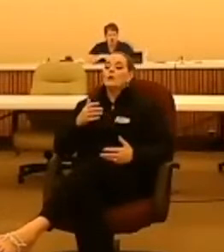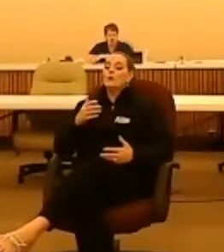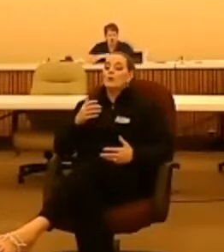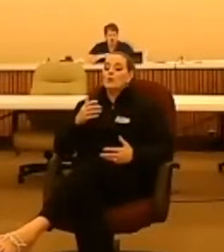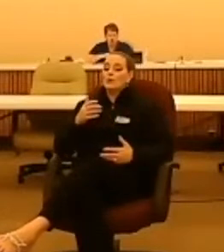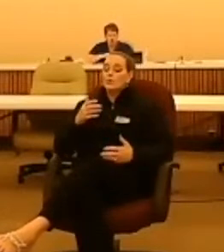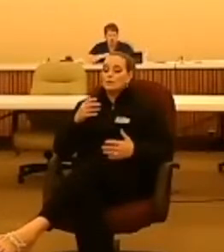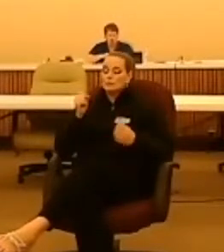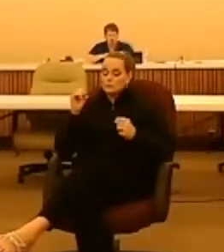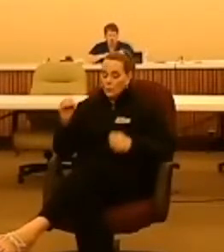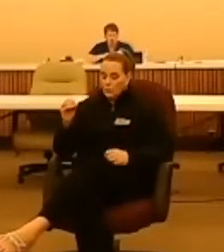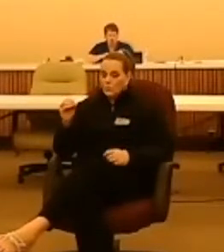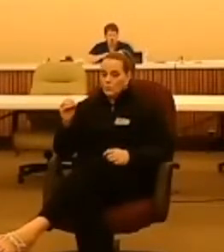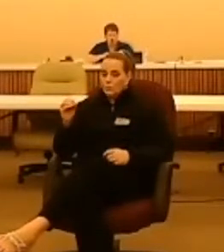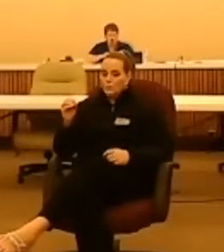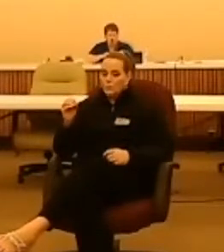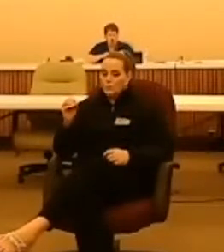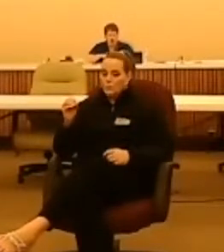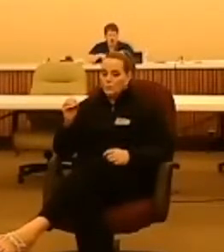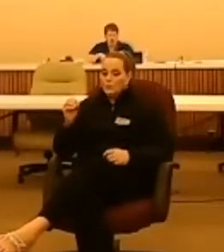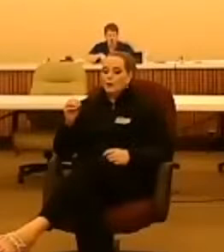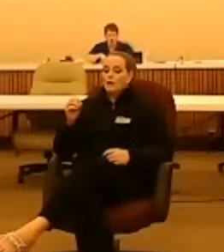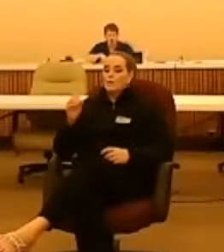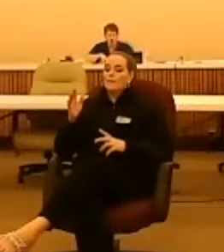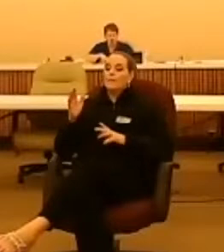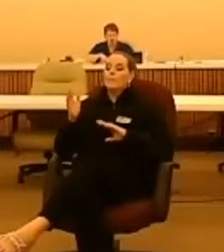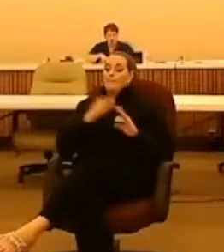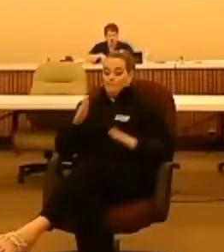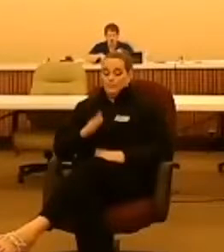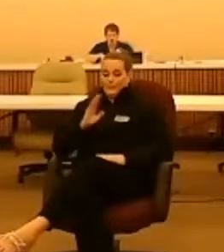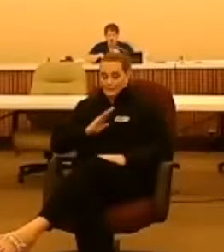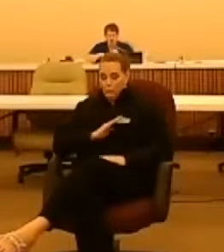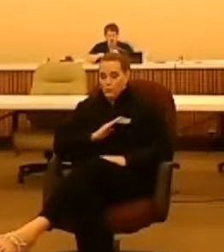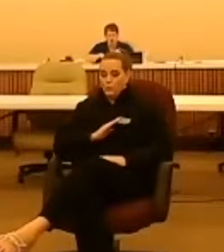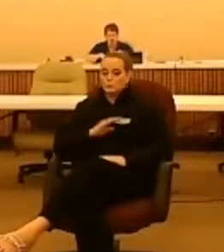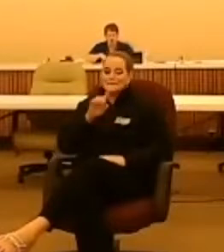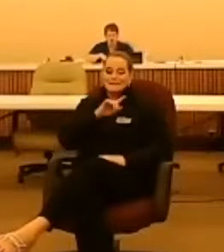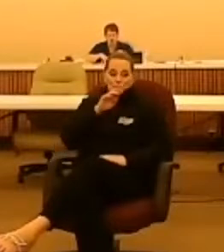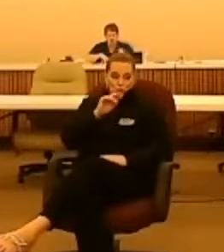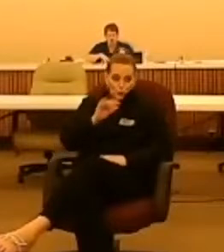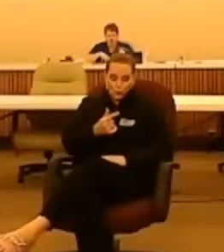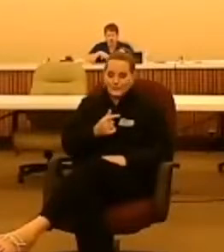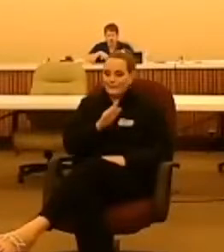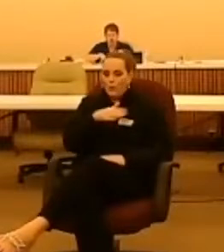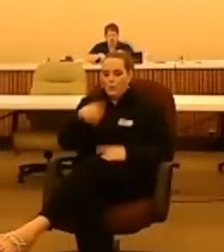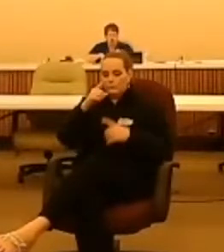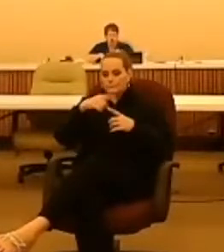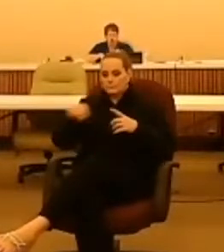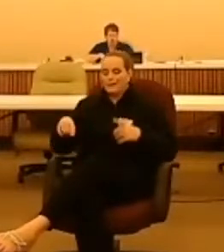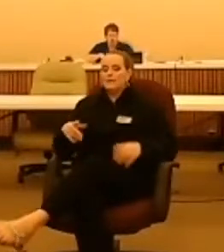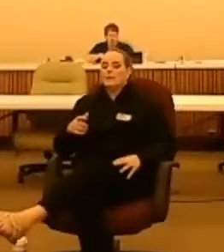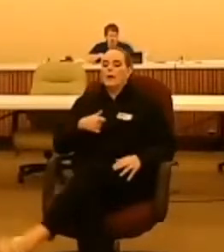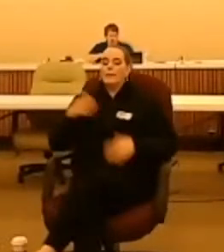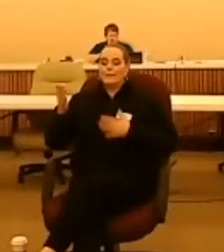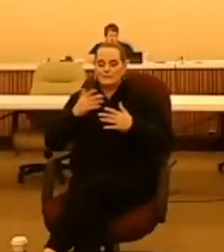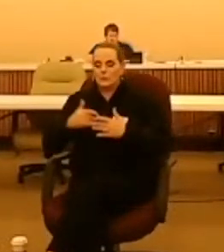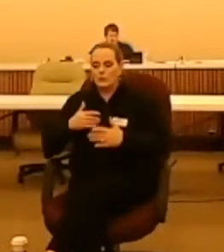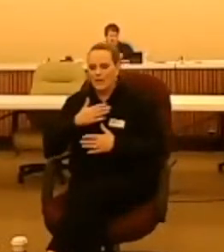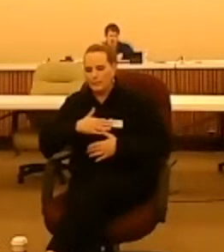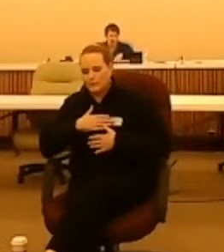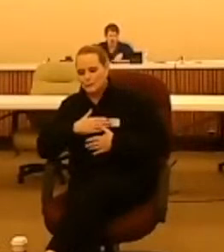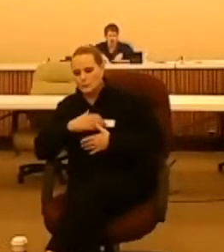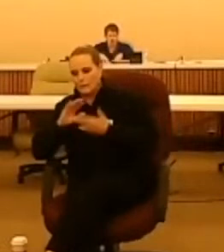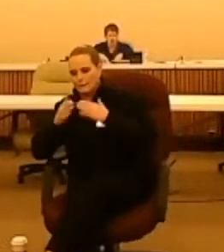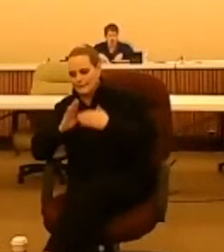And so, you know, now with planning board and other zoning and those ones, they serve at the pleasure of the town board.